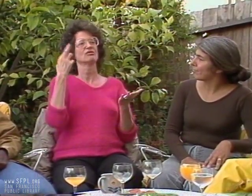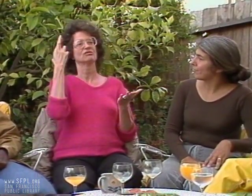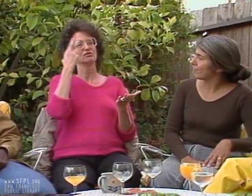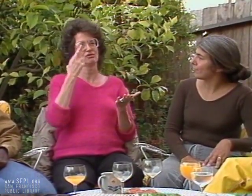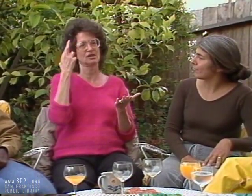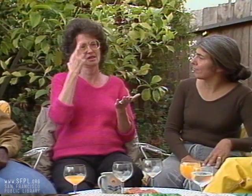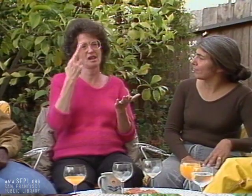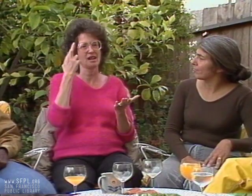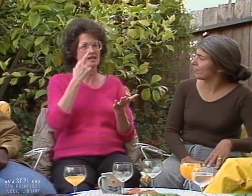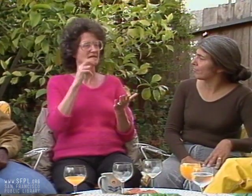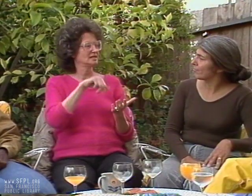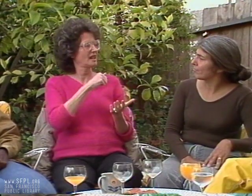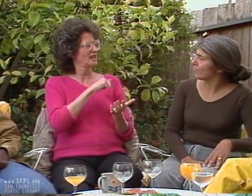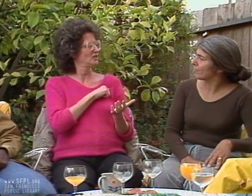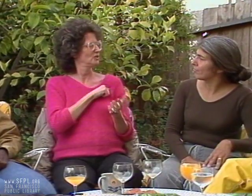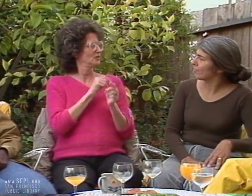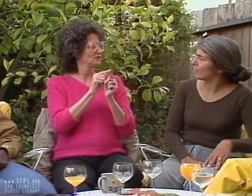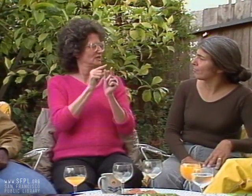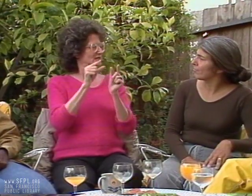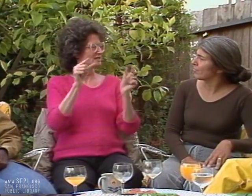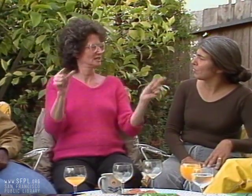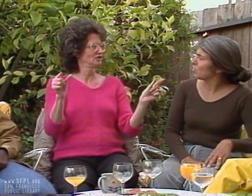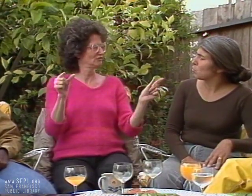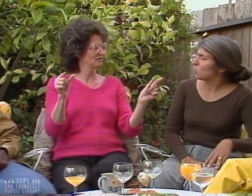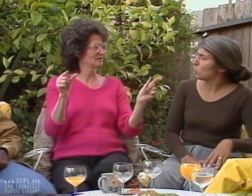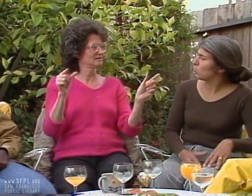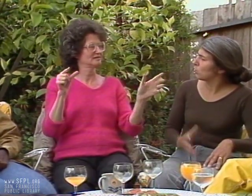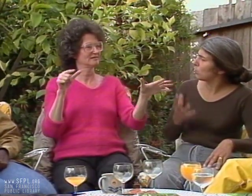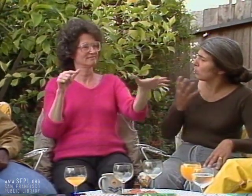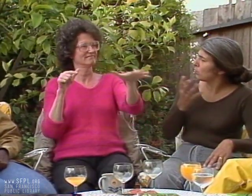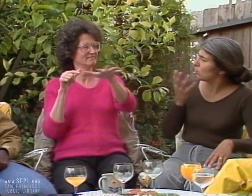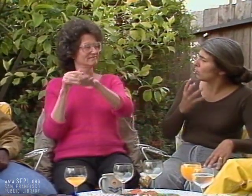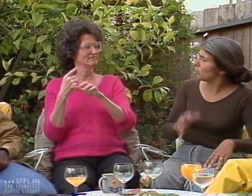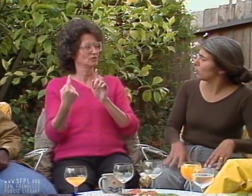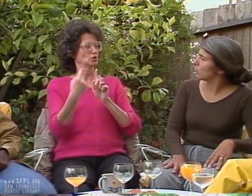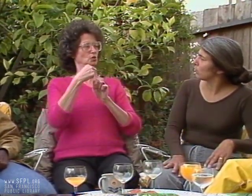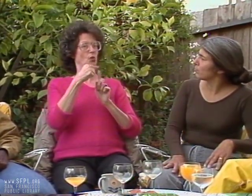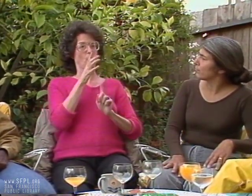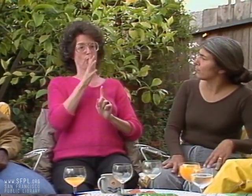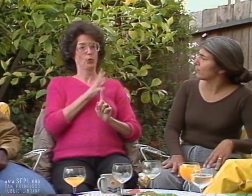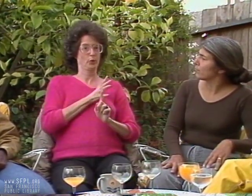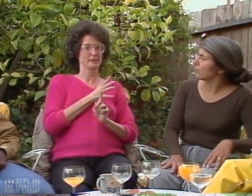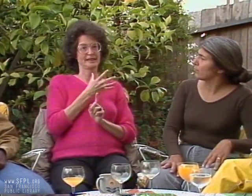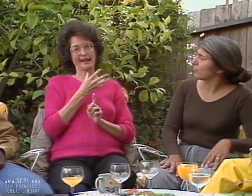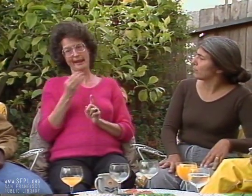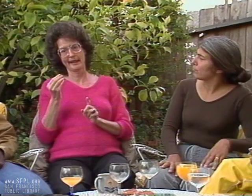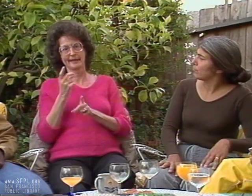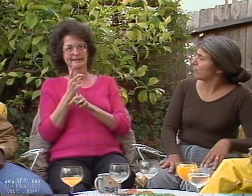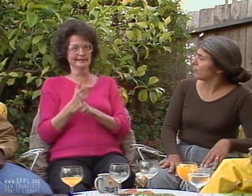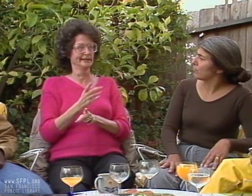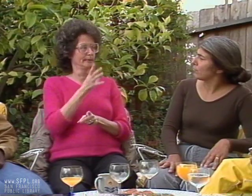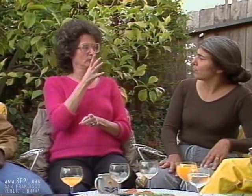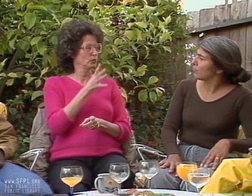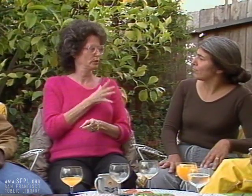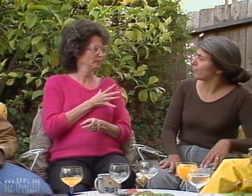me to realize the general attitude towards us as women and disabled women is that